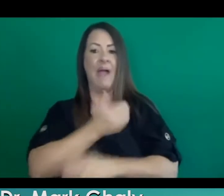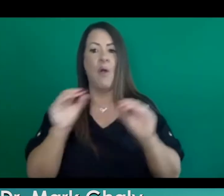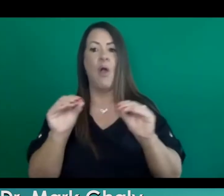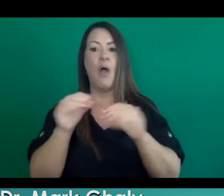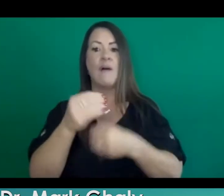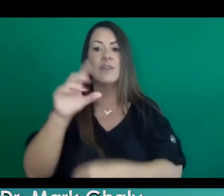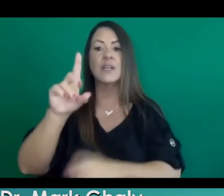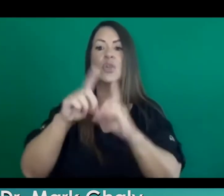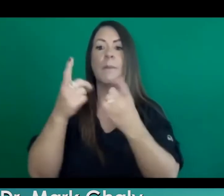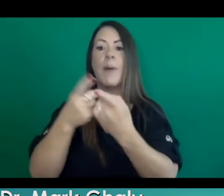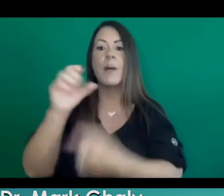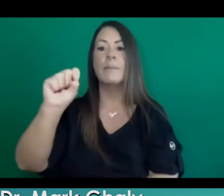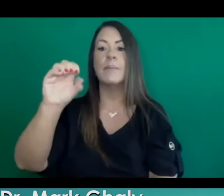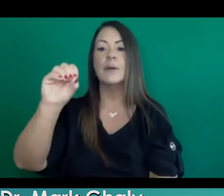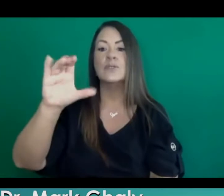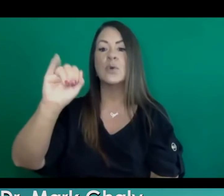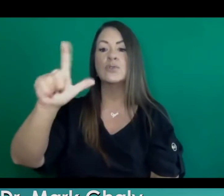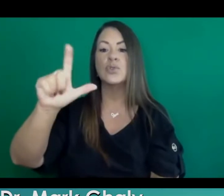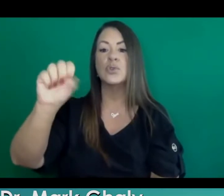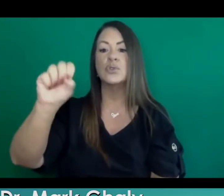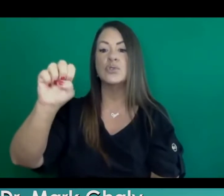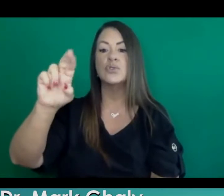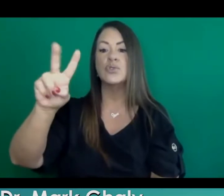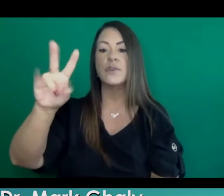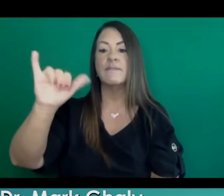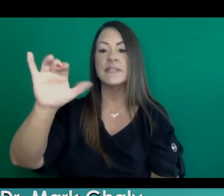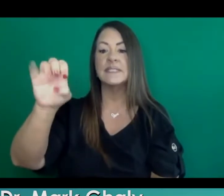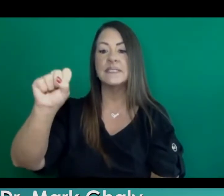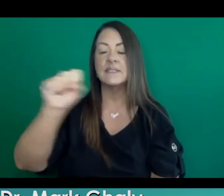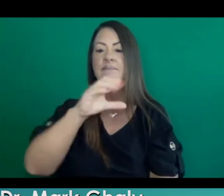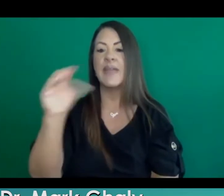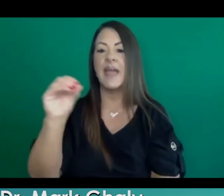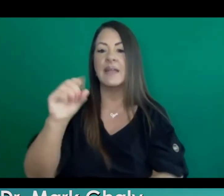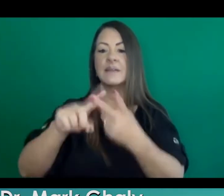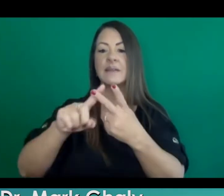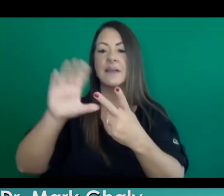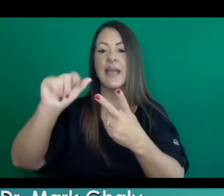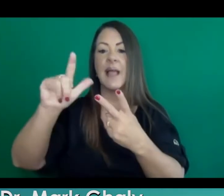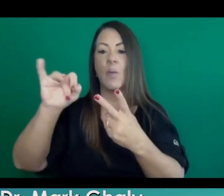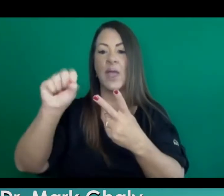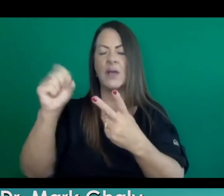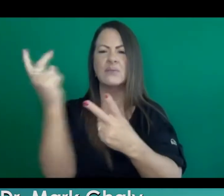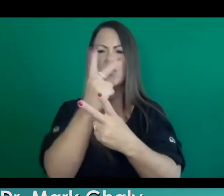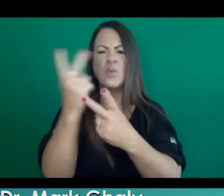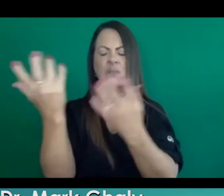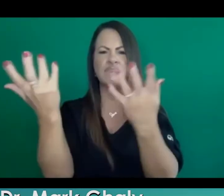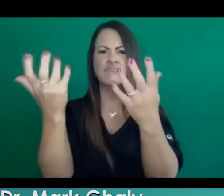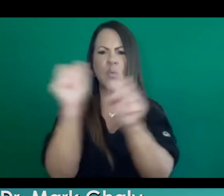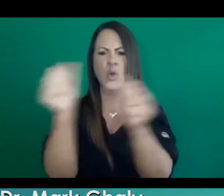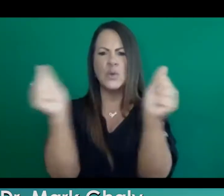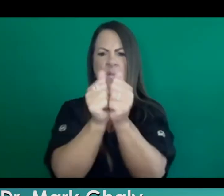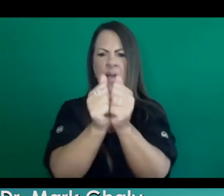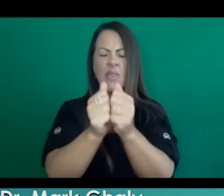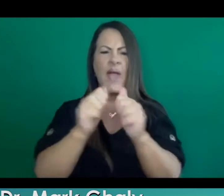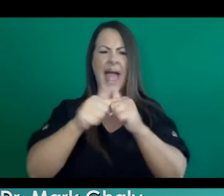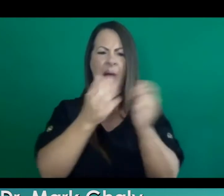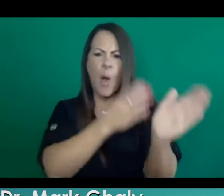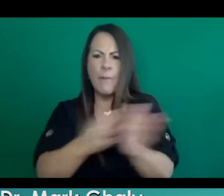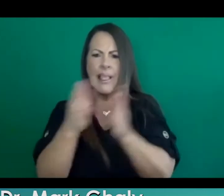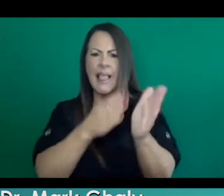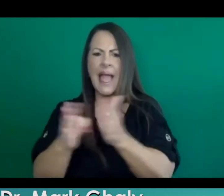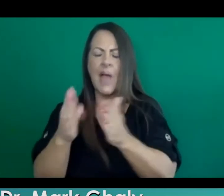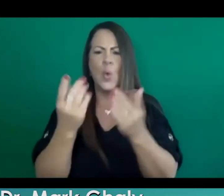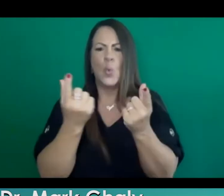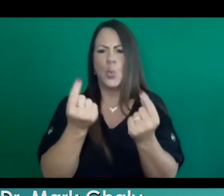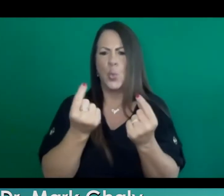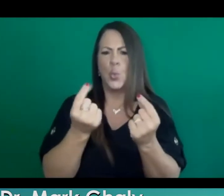Cal OES came together and made plans for what it would look like to have wildfire season with COVID-19